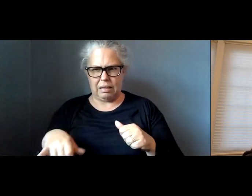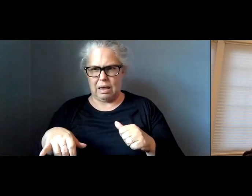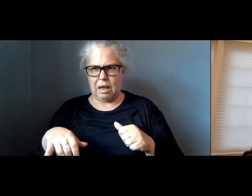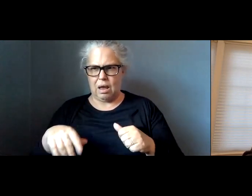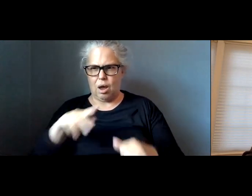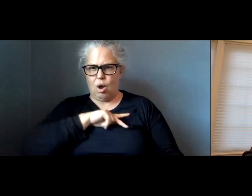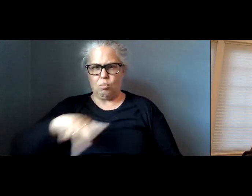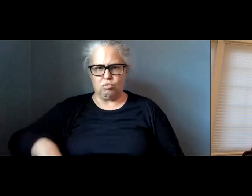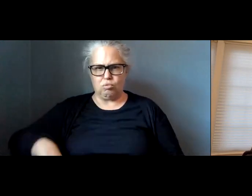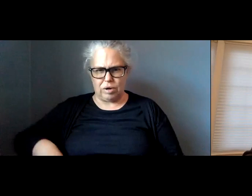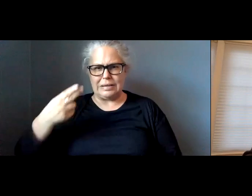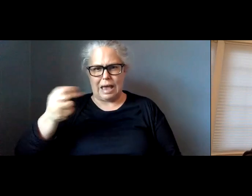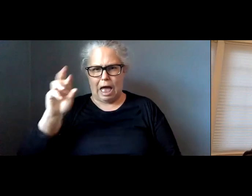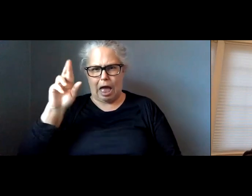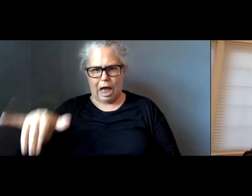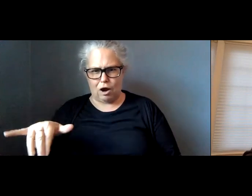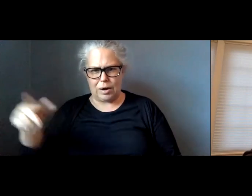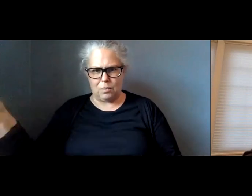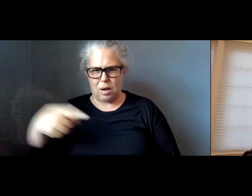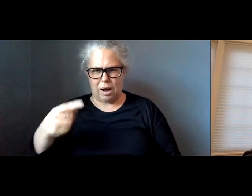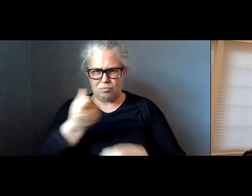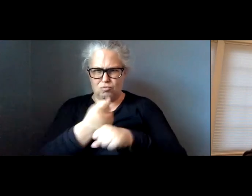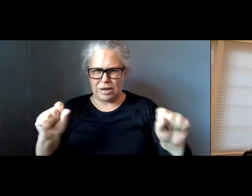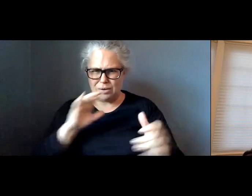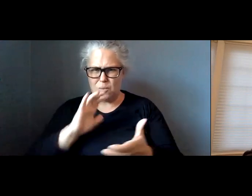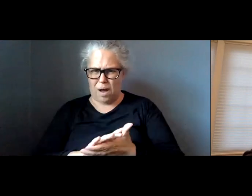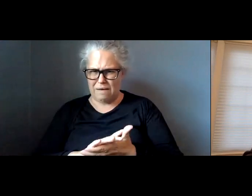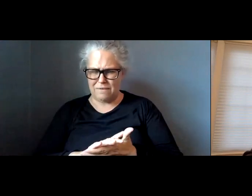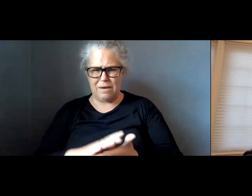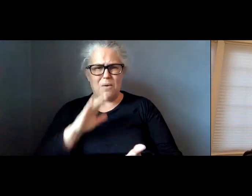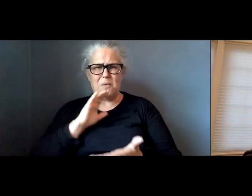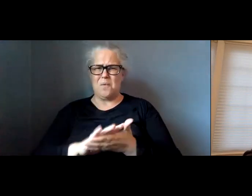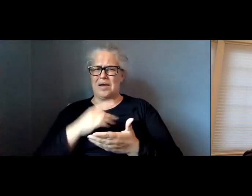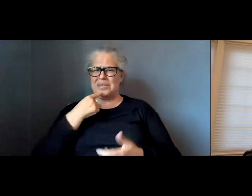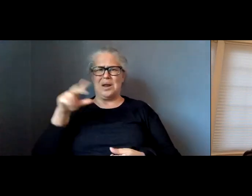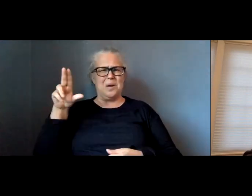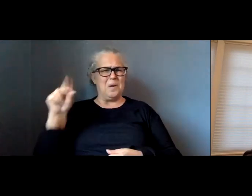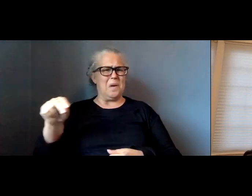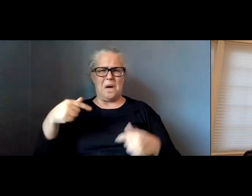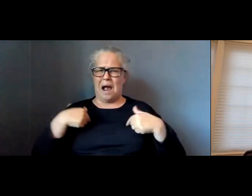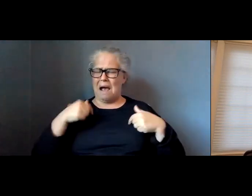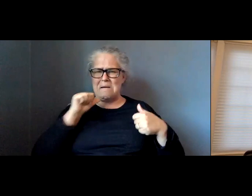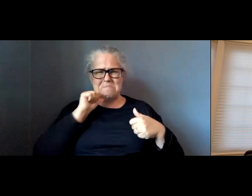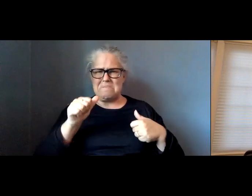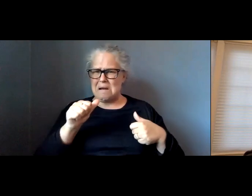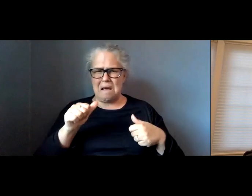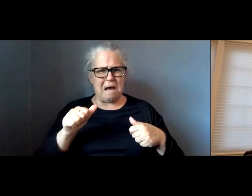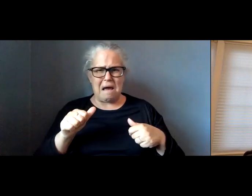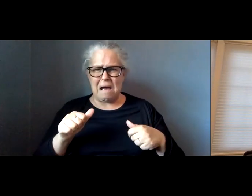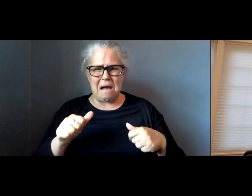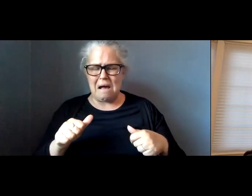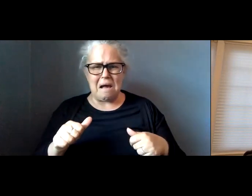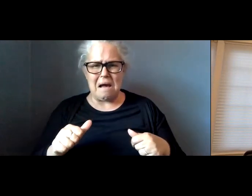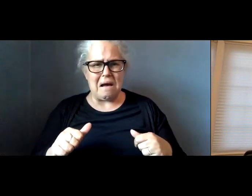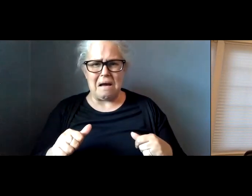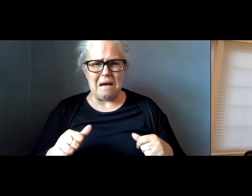Harry maybe to come and rescue Barbara, and Barbara was having none of it. She said, I'm not going to be on a cable and kind of